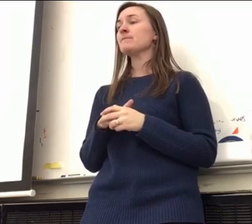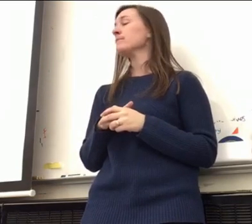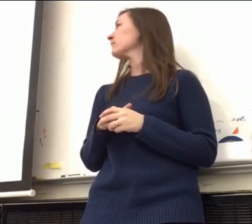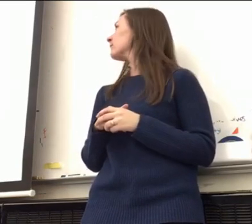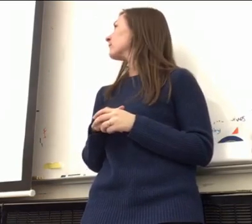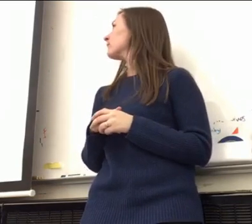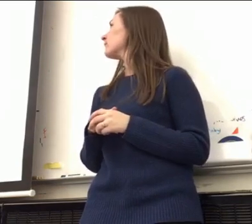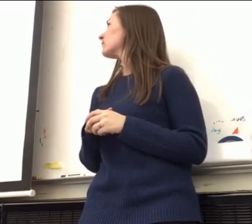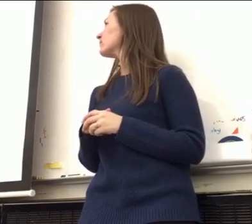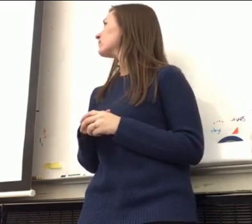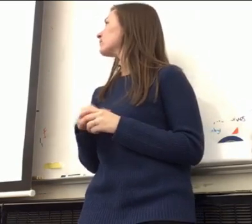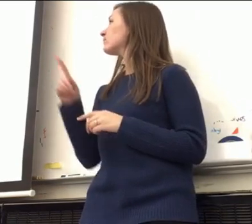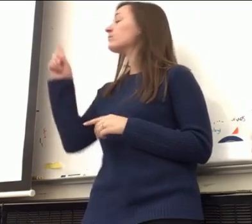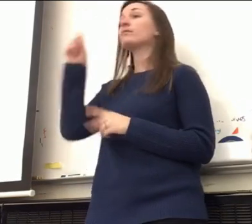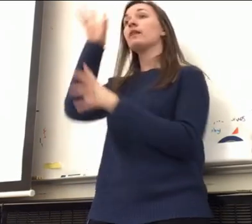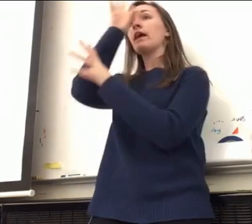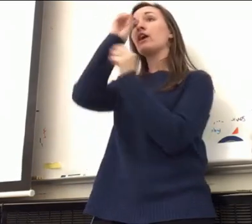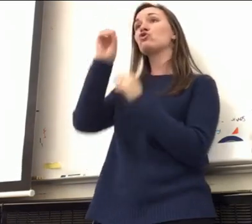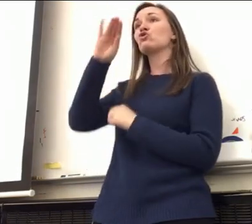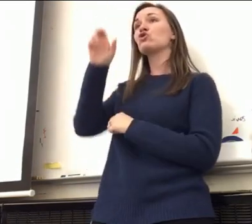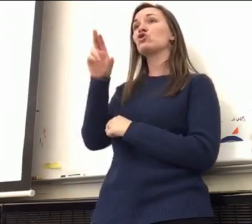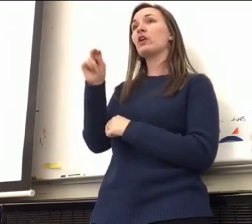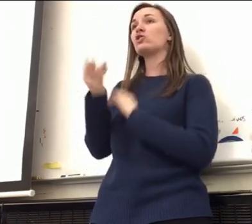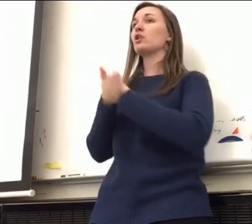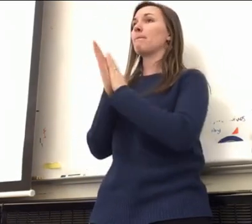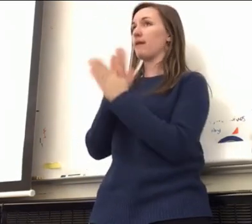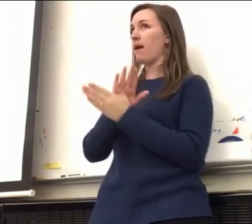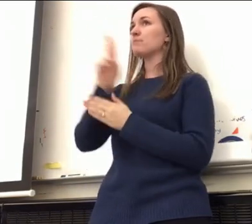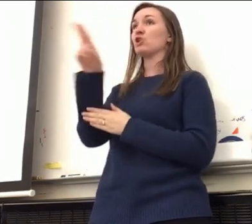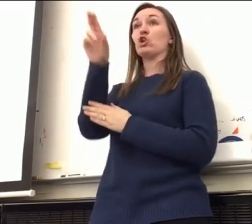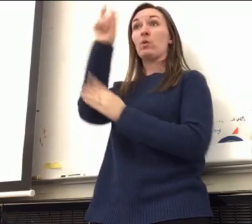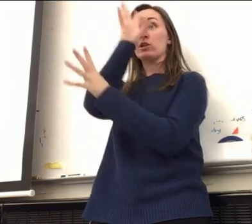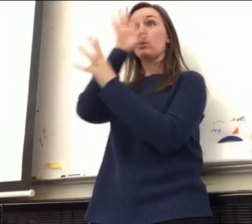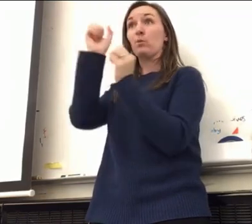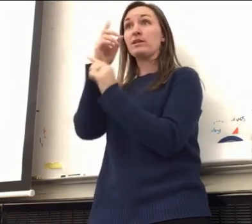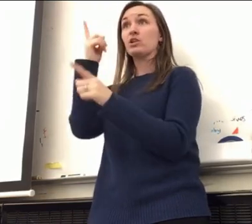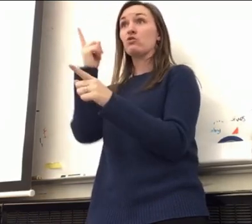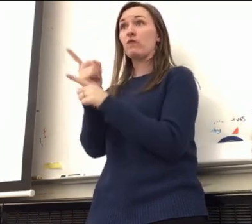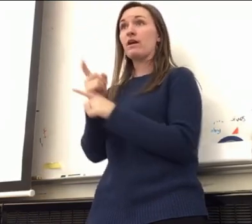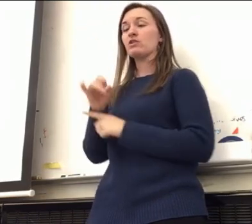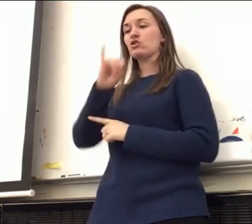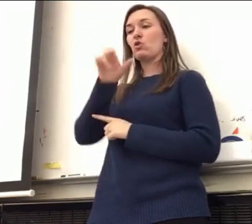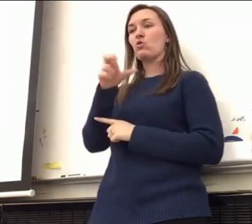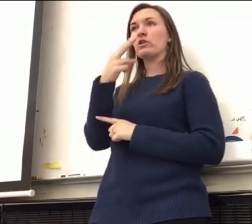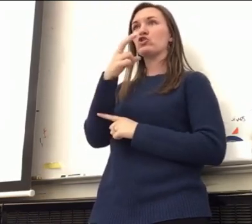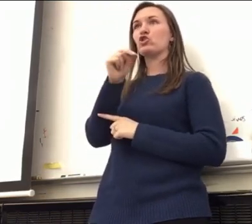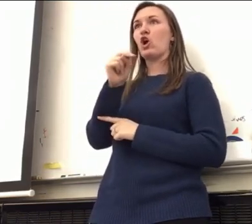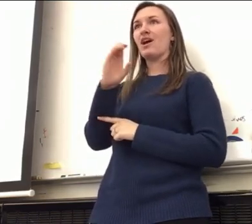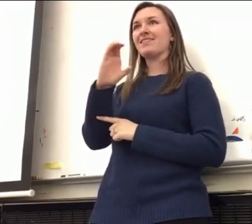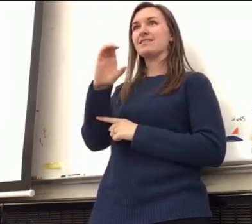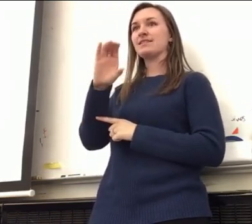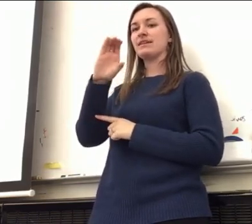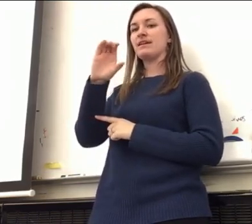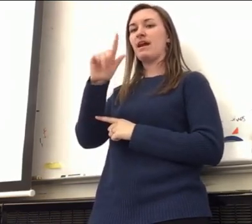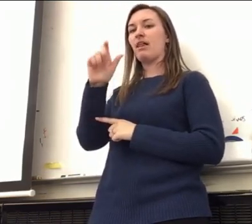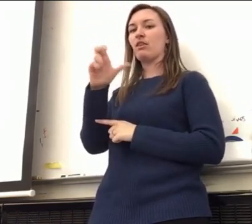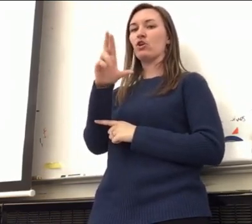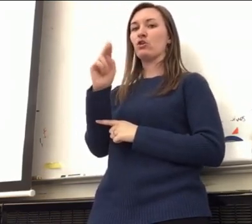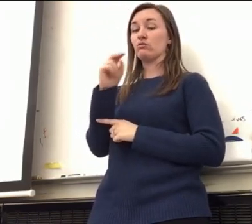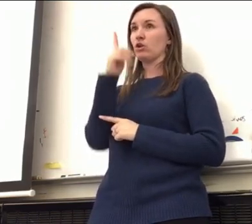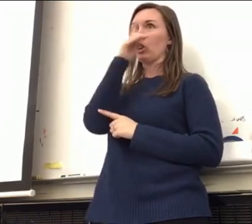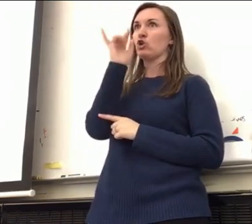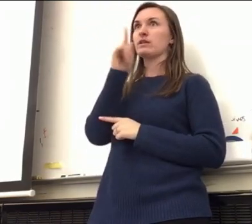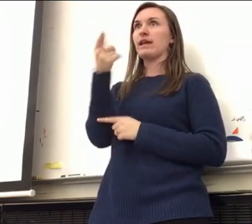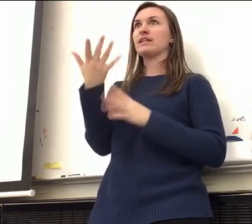Okay? Andrew Jackson is going to be the U.S. president. This guy, John C. Calhoun, who basically looks like he's been